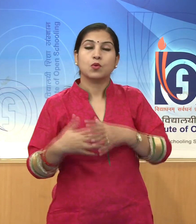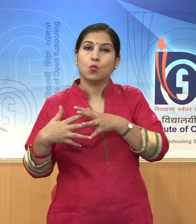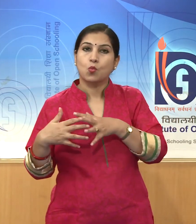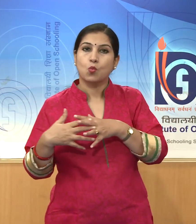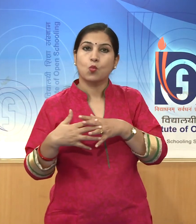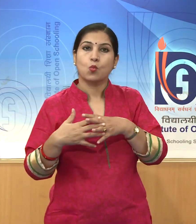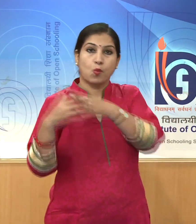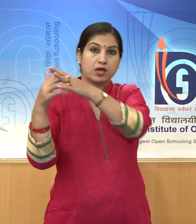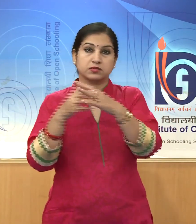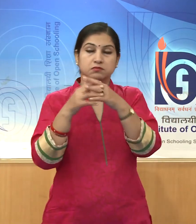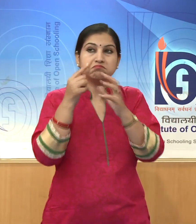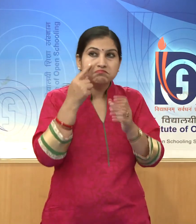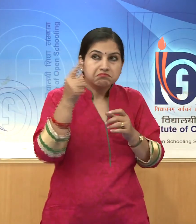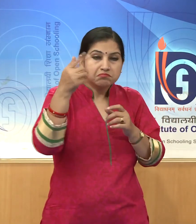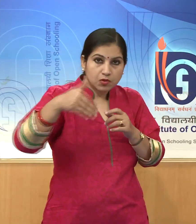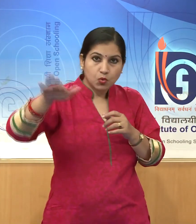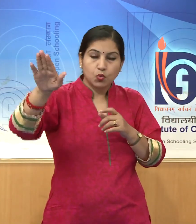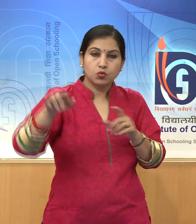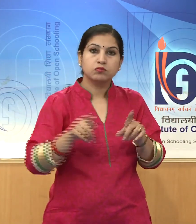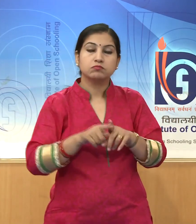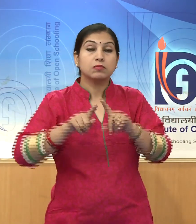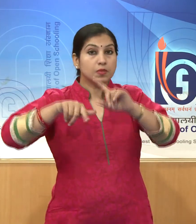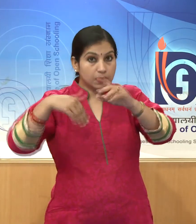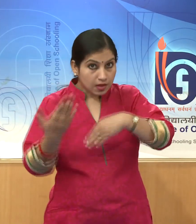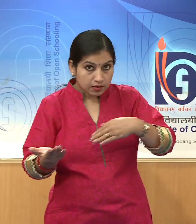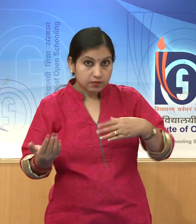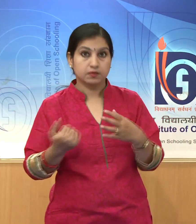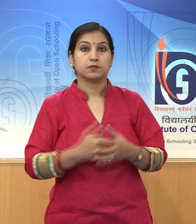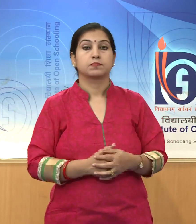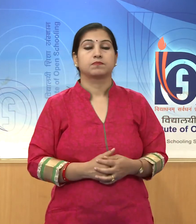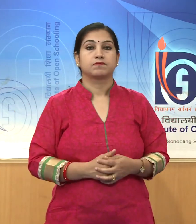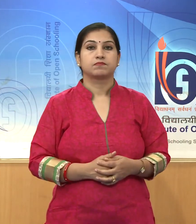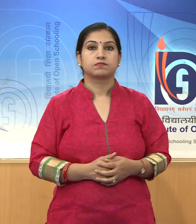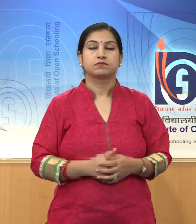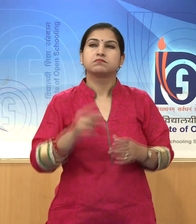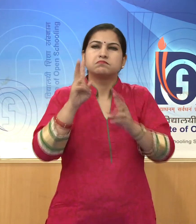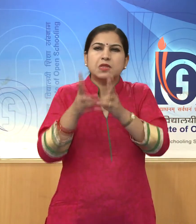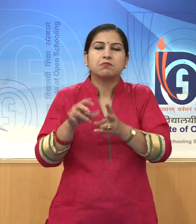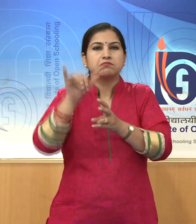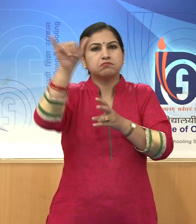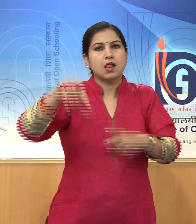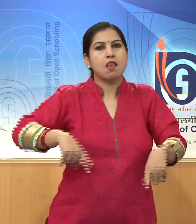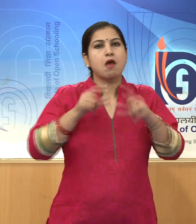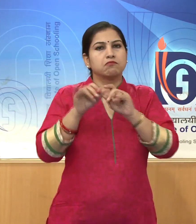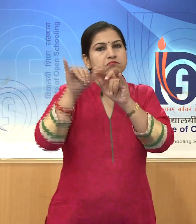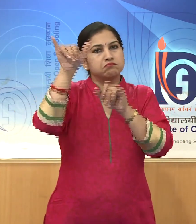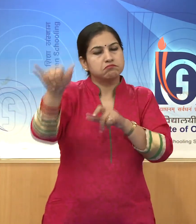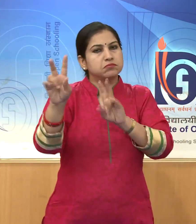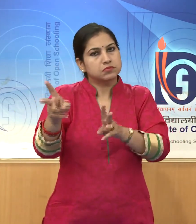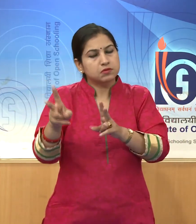Western countries and ultimately settled there, and